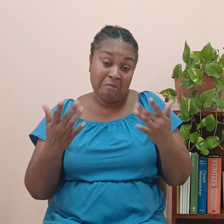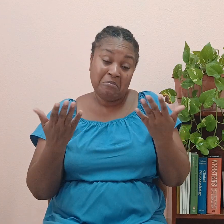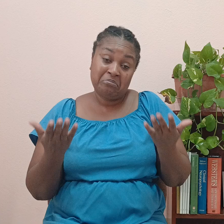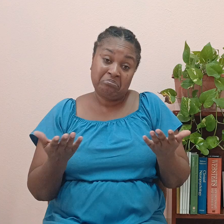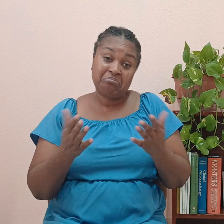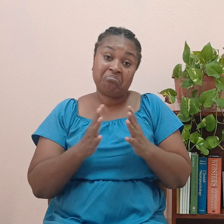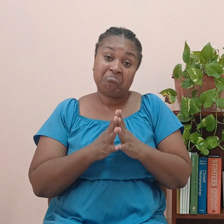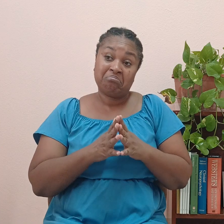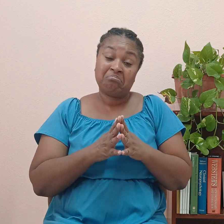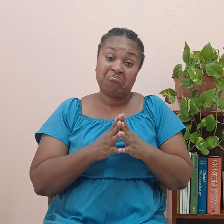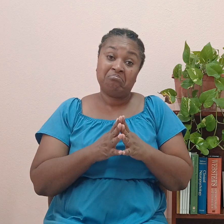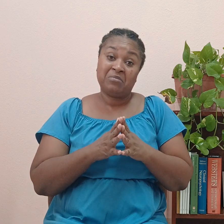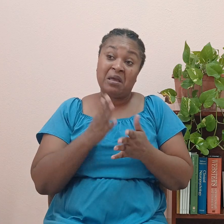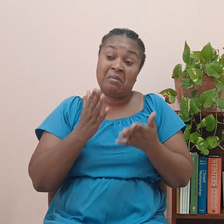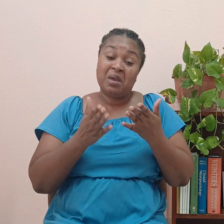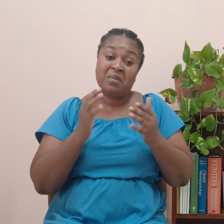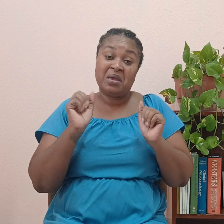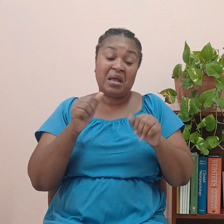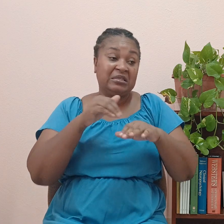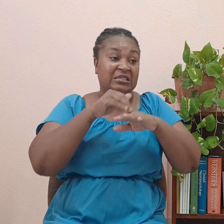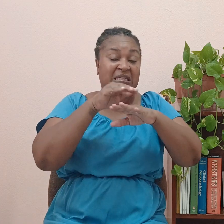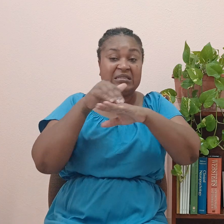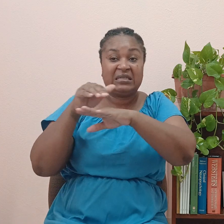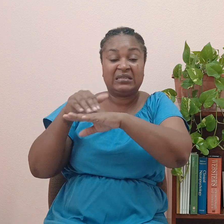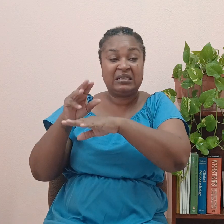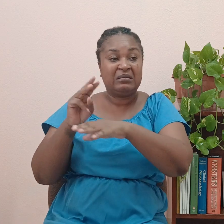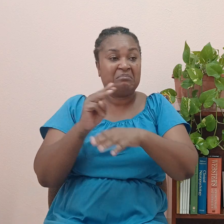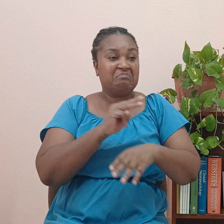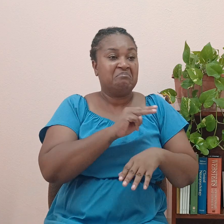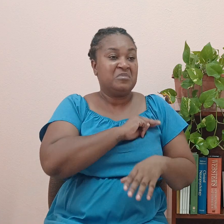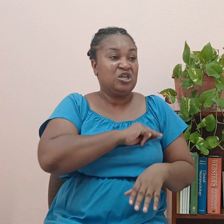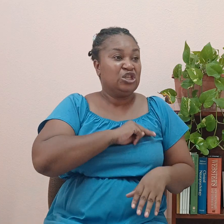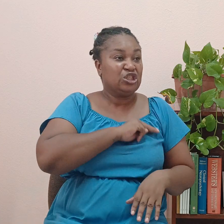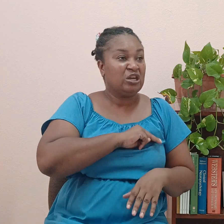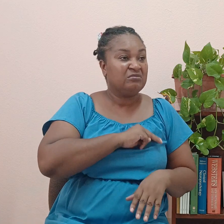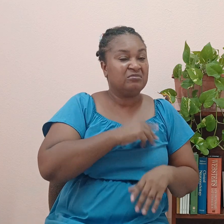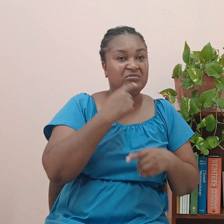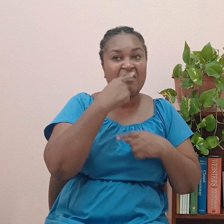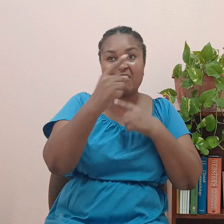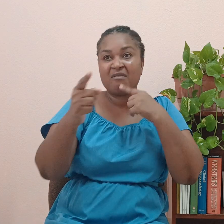He can send you on the mission field to bring the good news to the Bibleless.